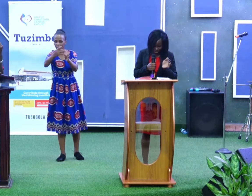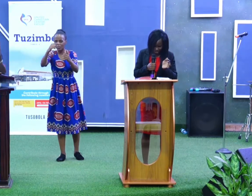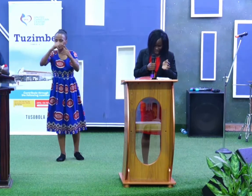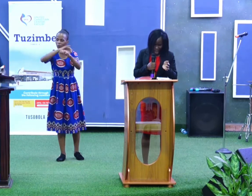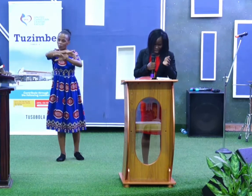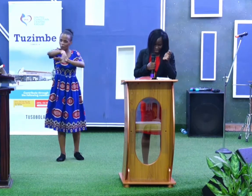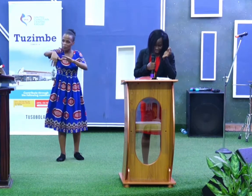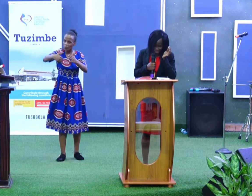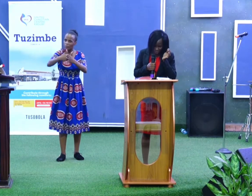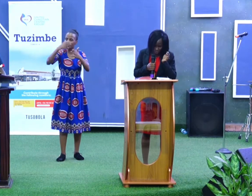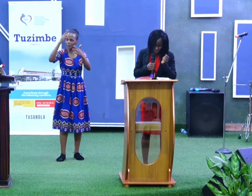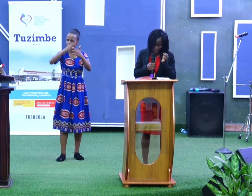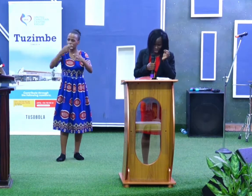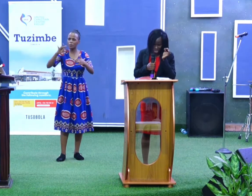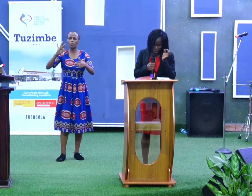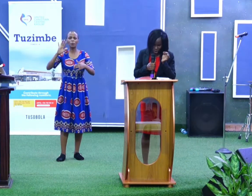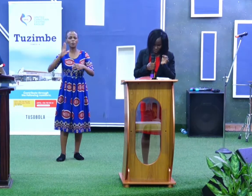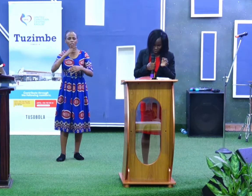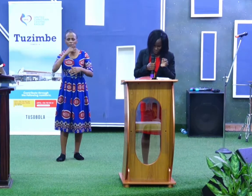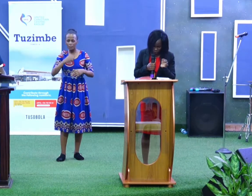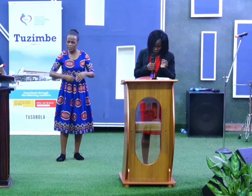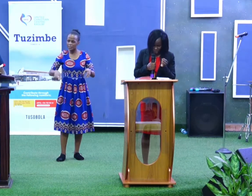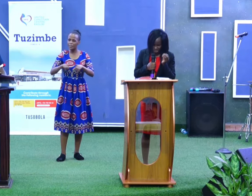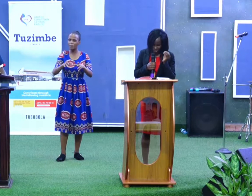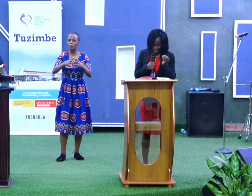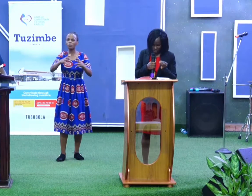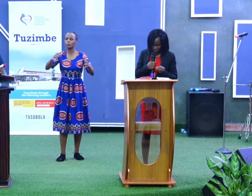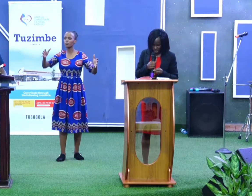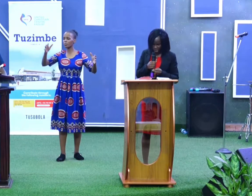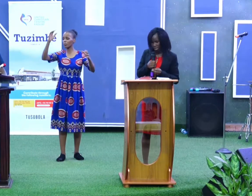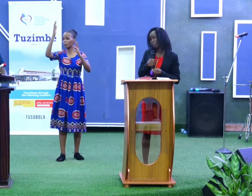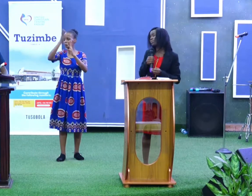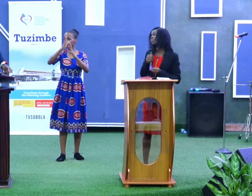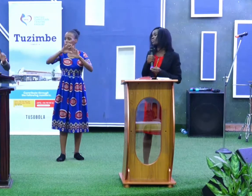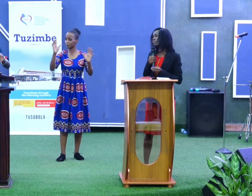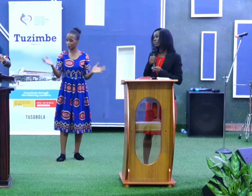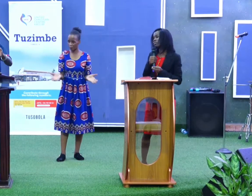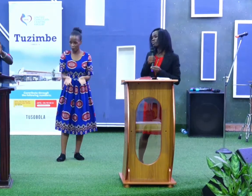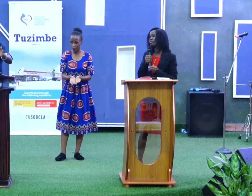and Isaac, and let them grow into a multitude in the midst of the earth.